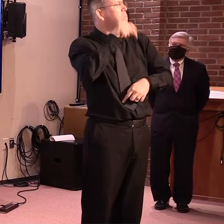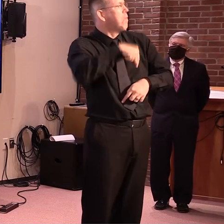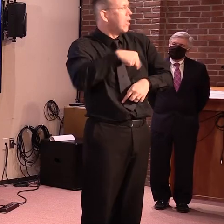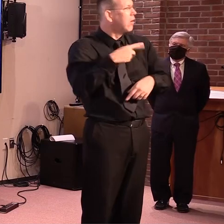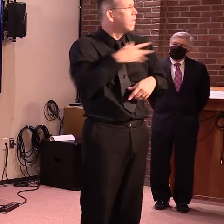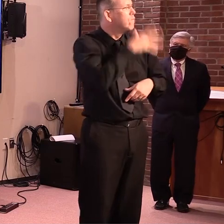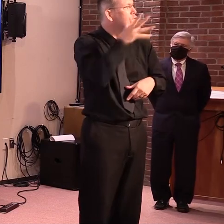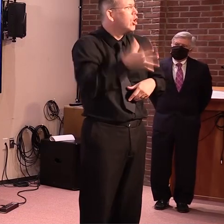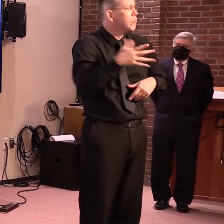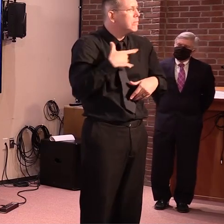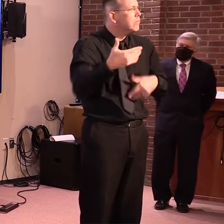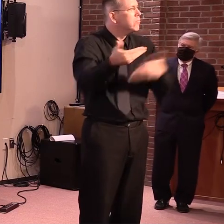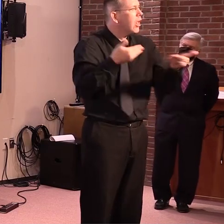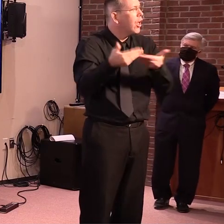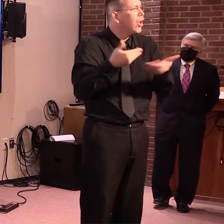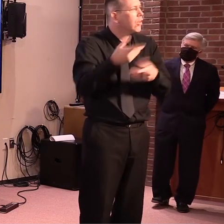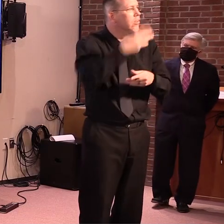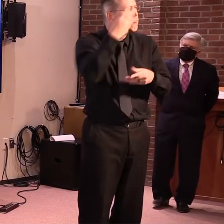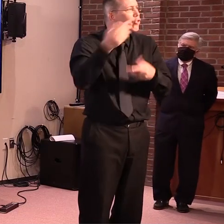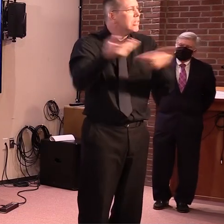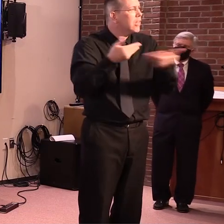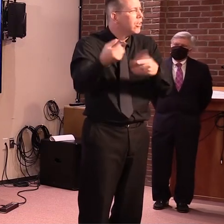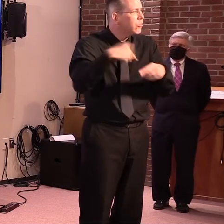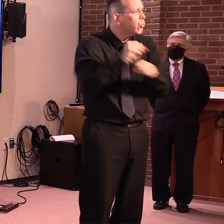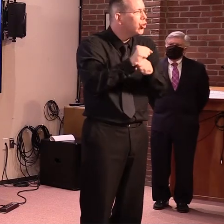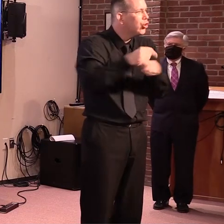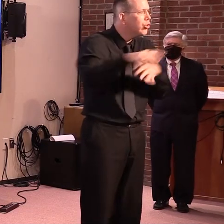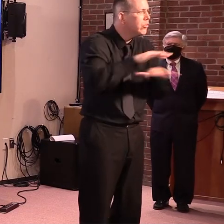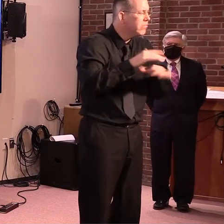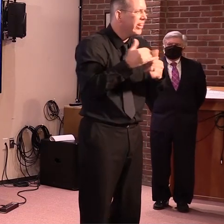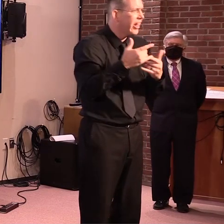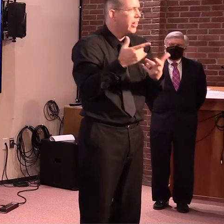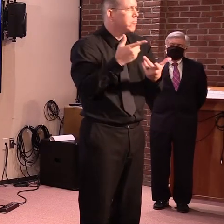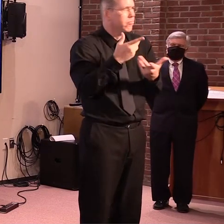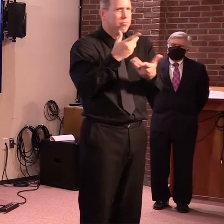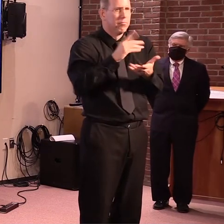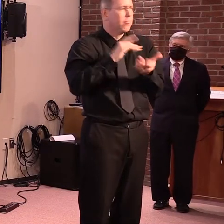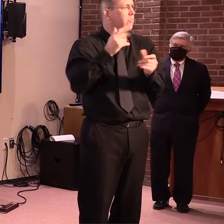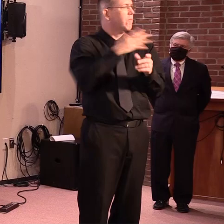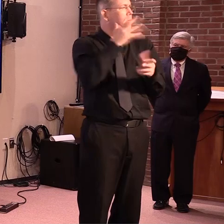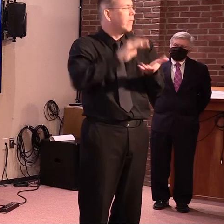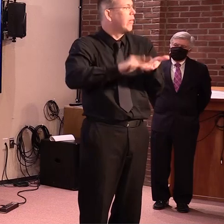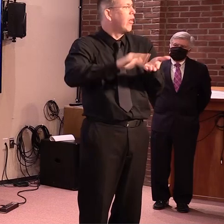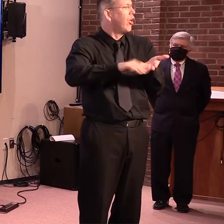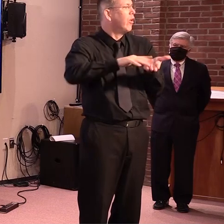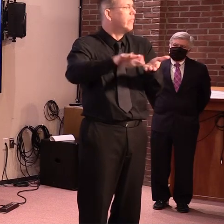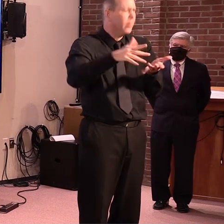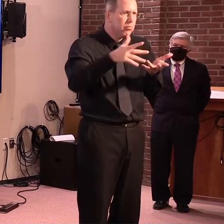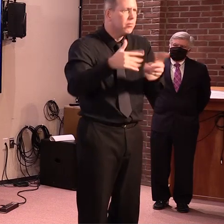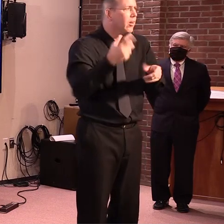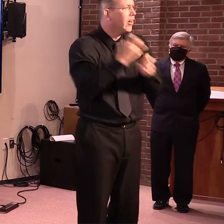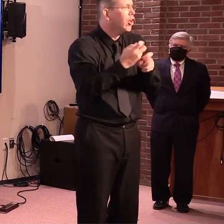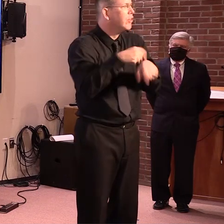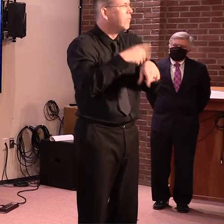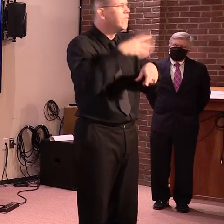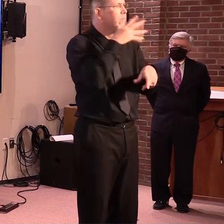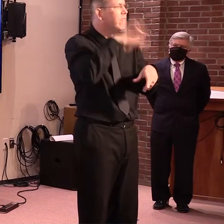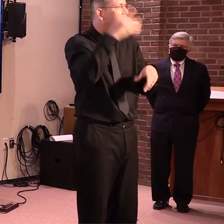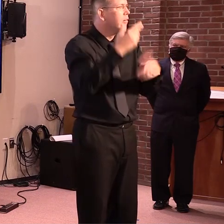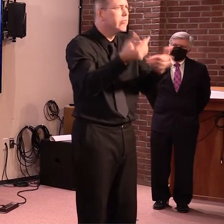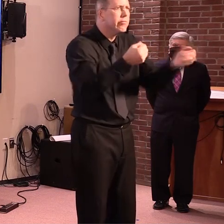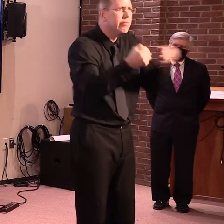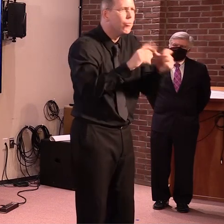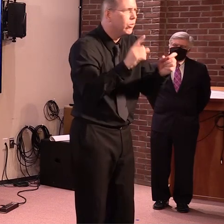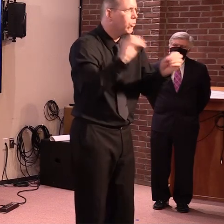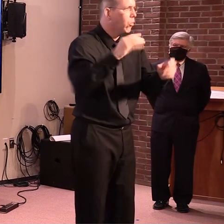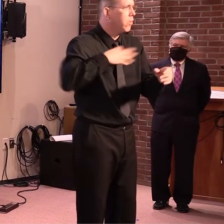National Governors Association, so maybe I'll find out more at that point. But nothing that I've heard about at this point, but it